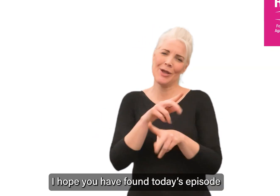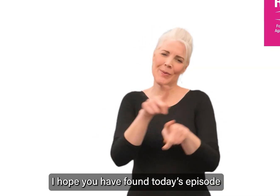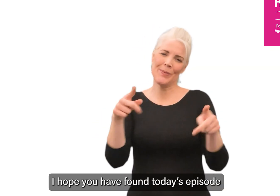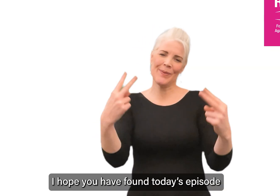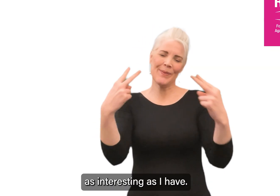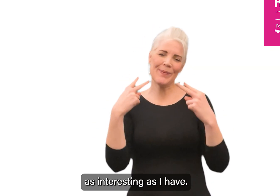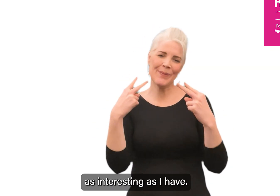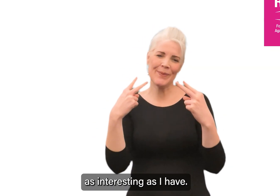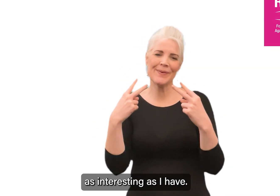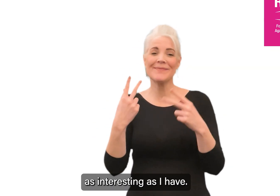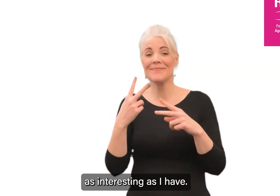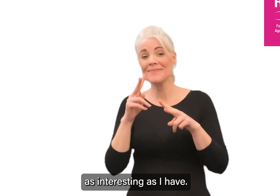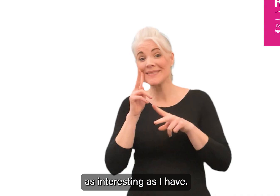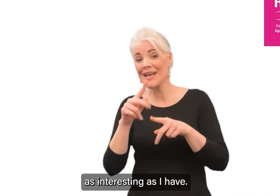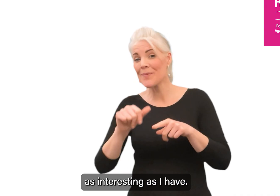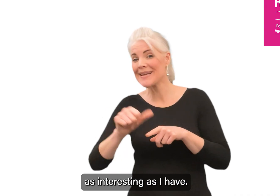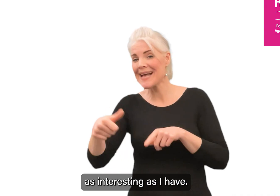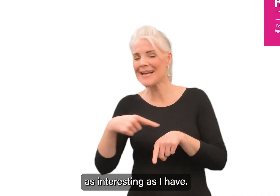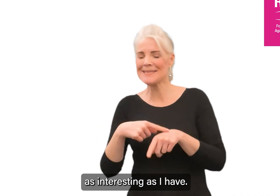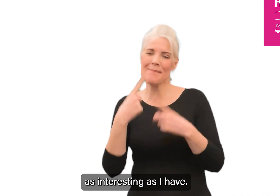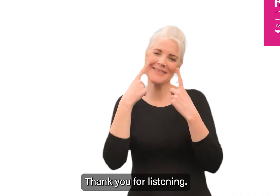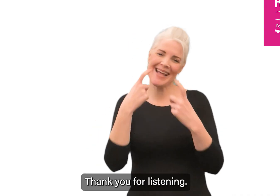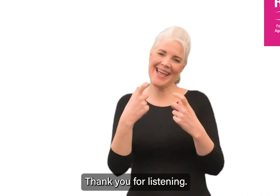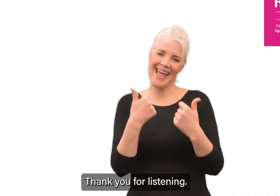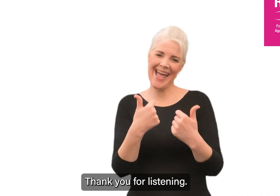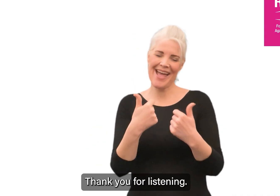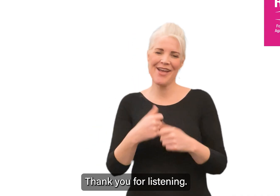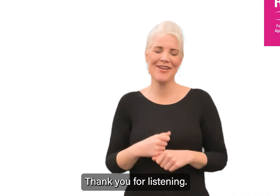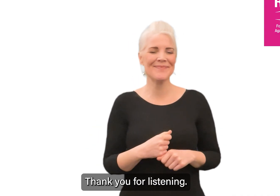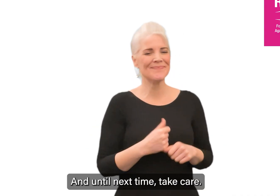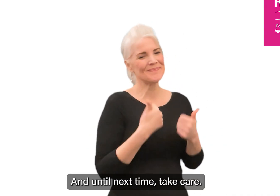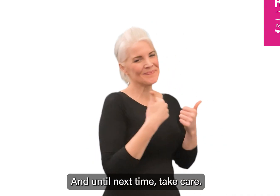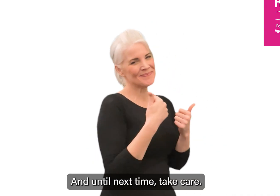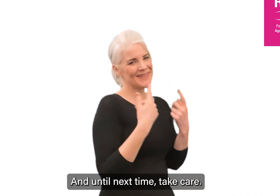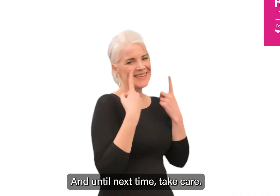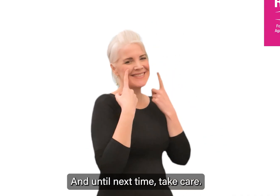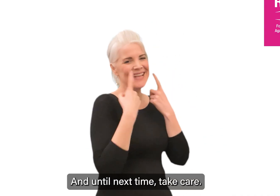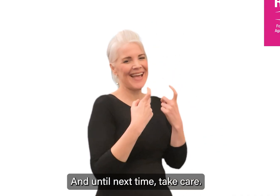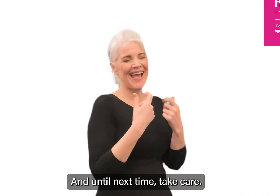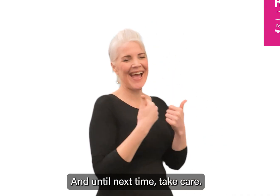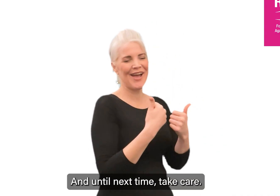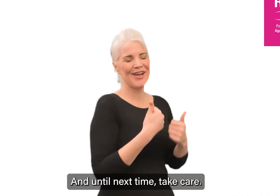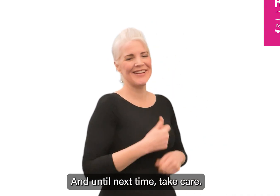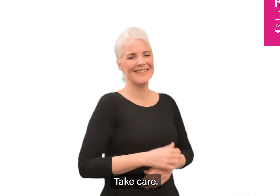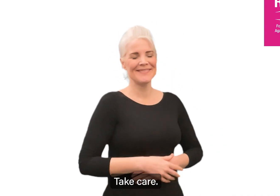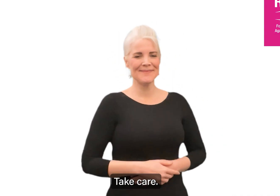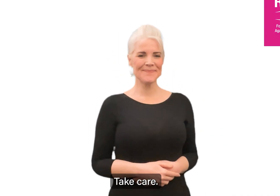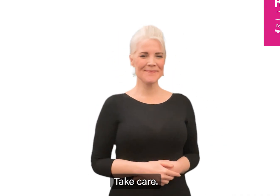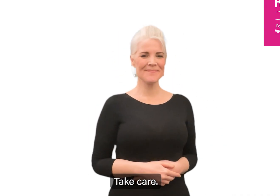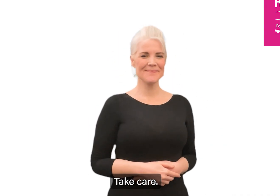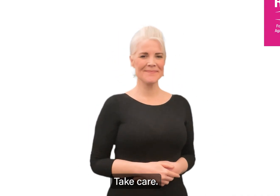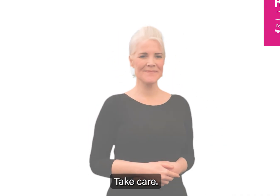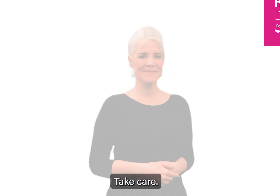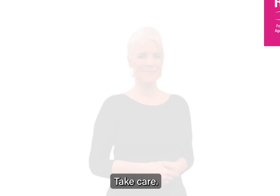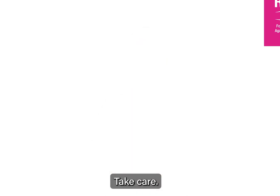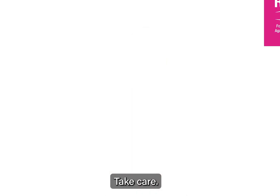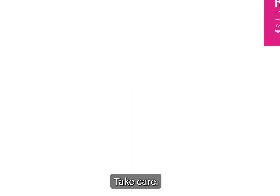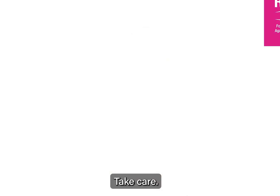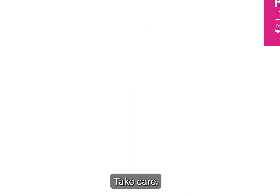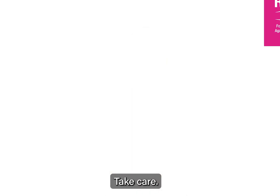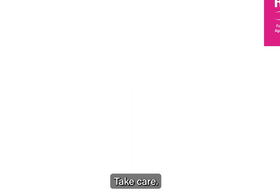found today's episode as interesting as I have. Thank you for listening, and until next time, take care. Take care.